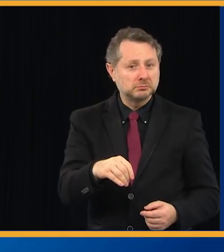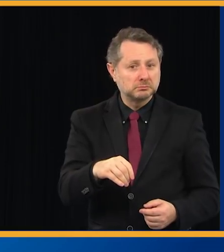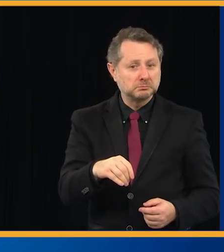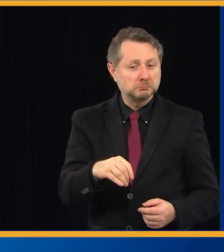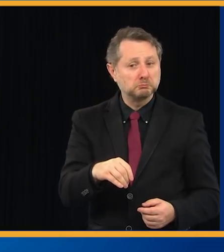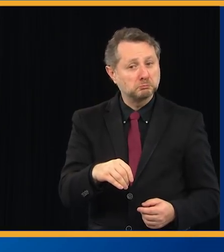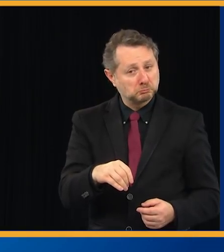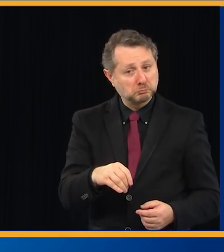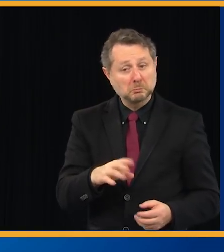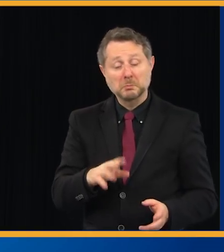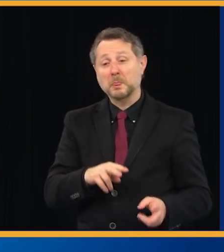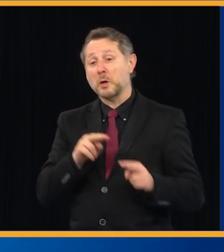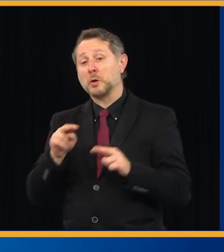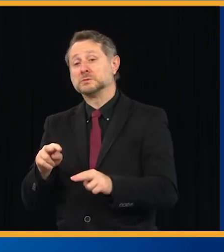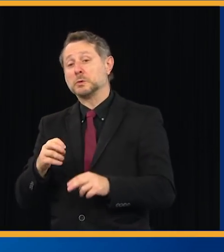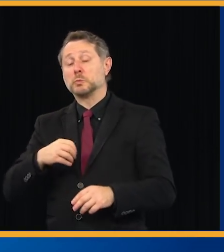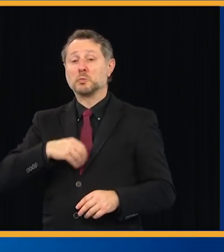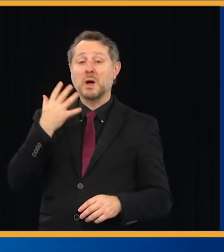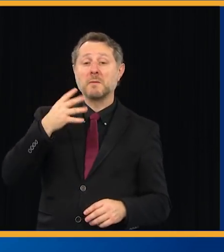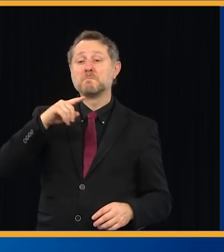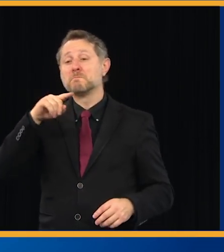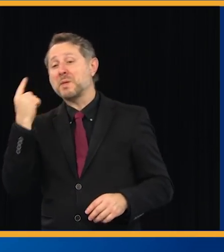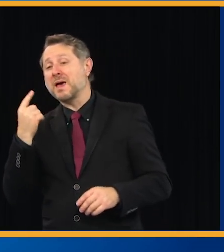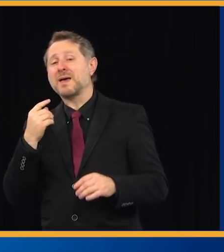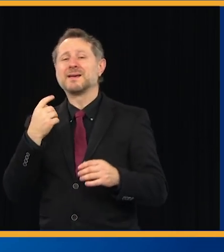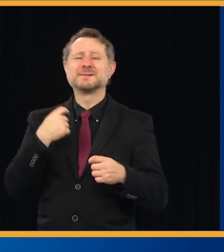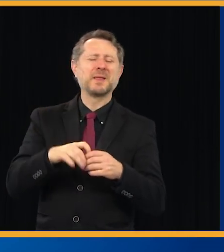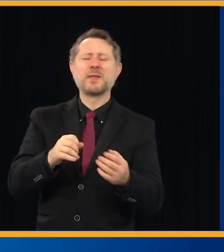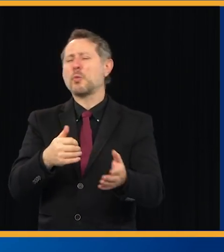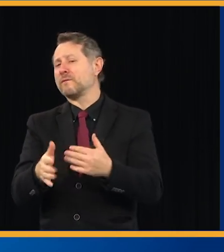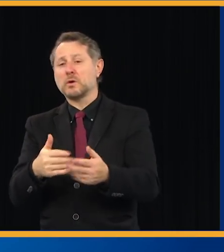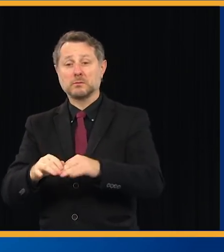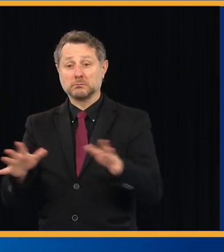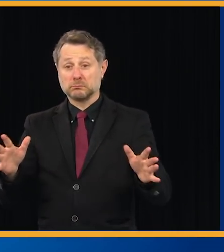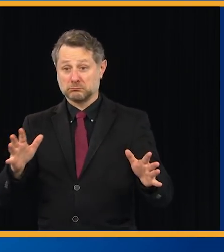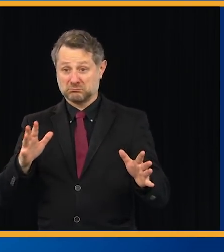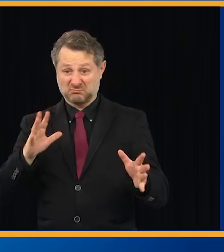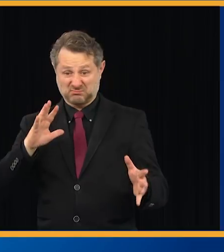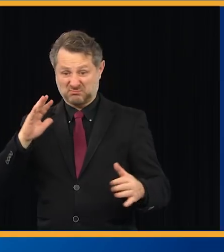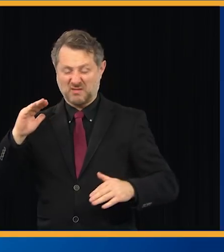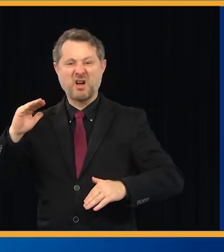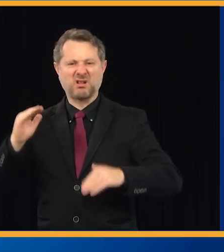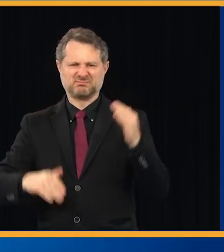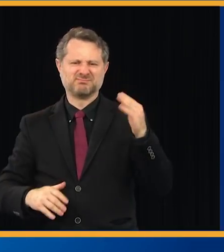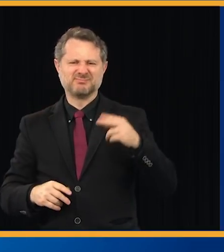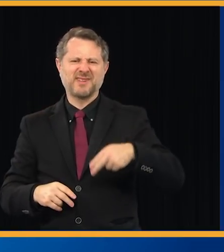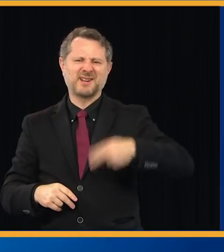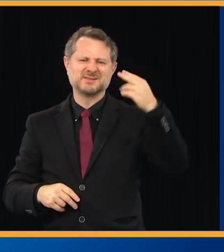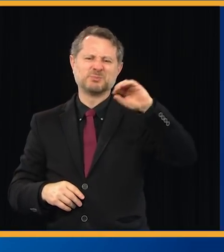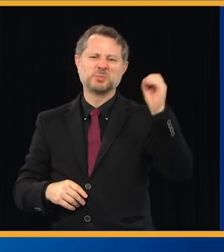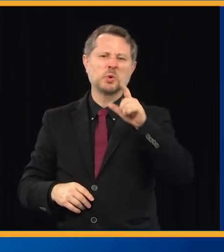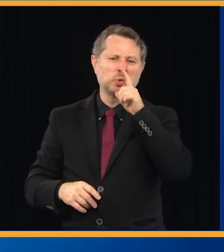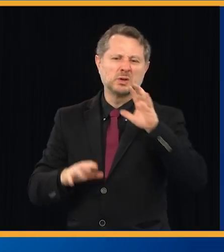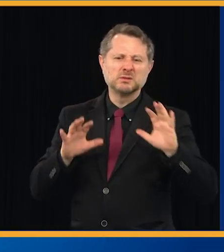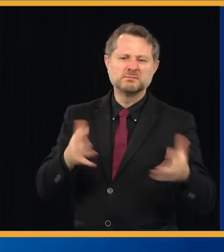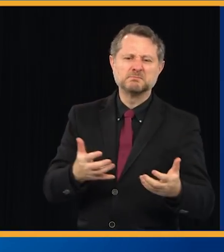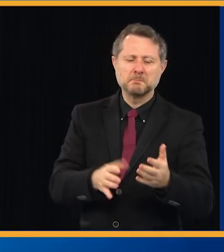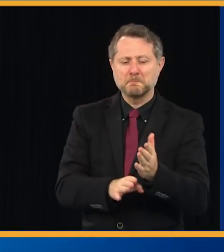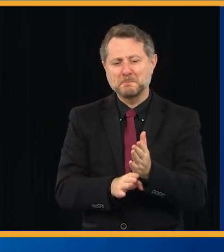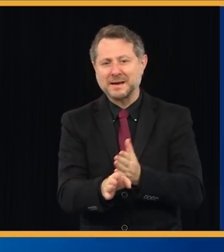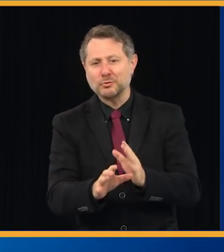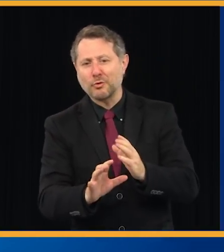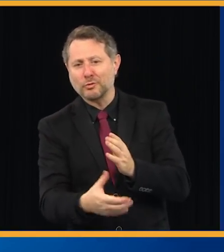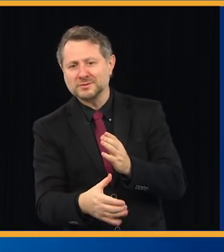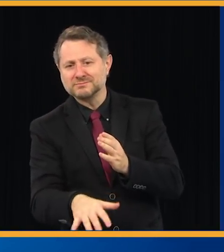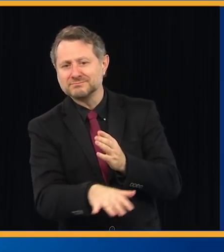racial breakdown of who's getting hospitalized, you see it's disproportionately minorities, disproportionately African